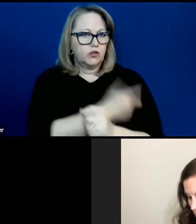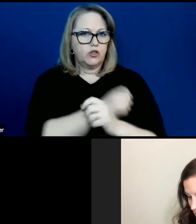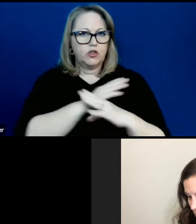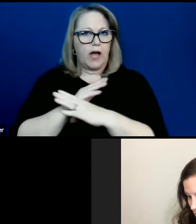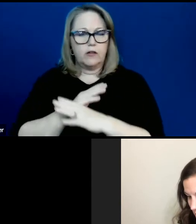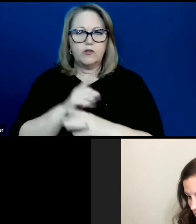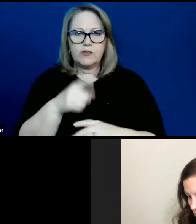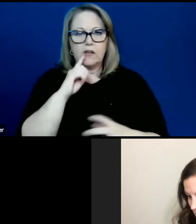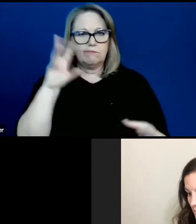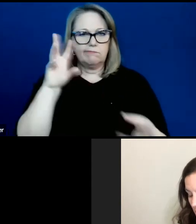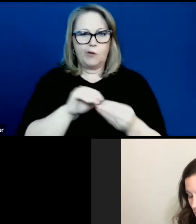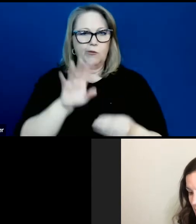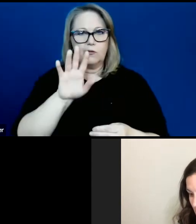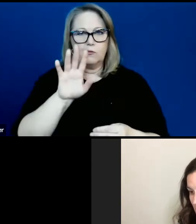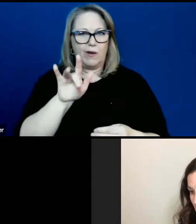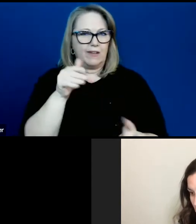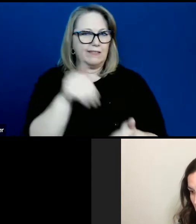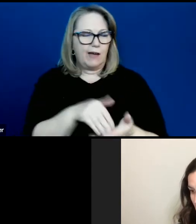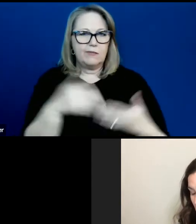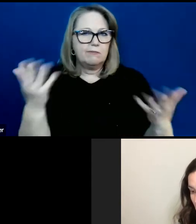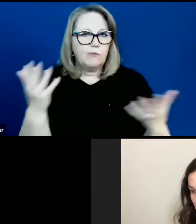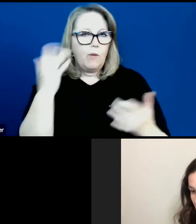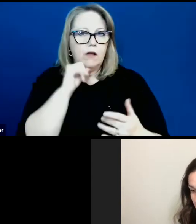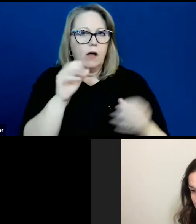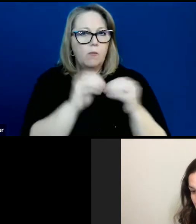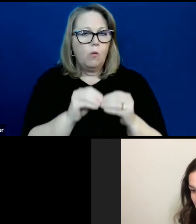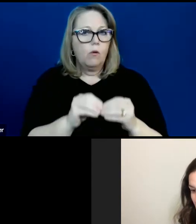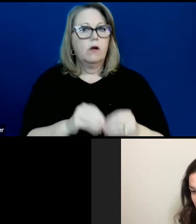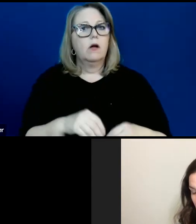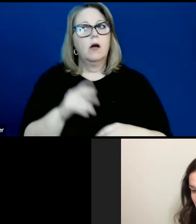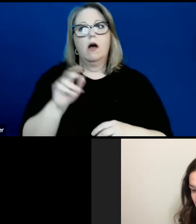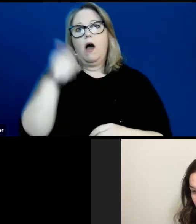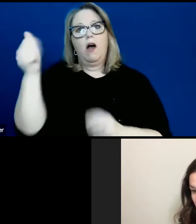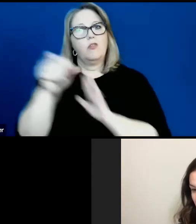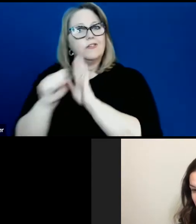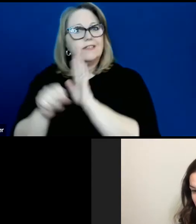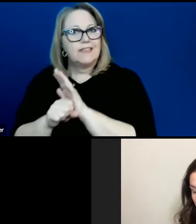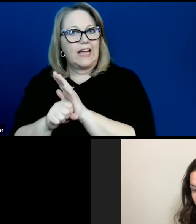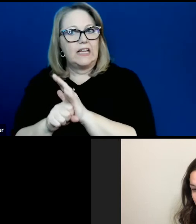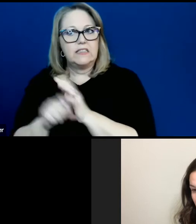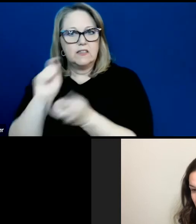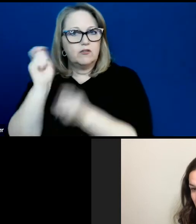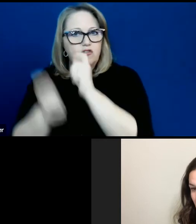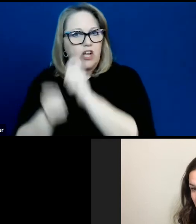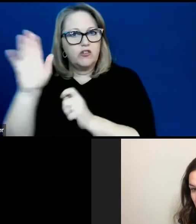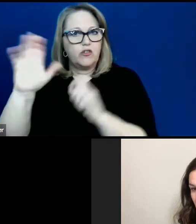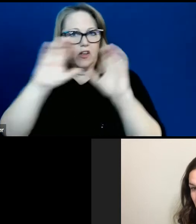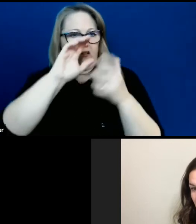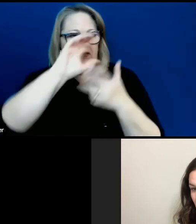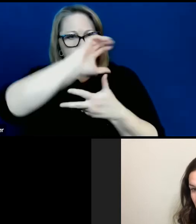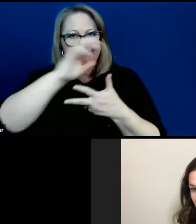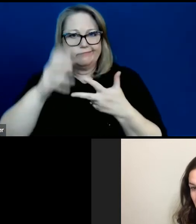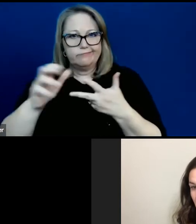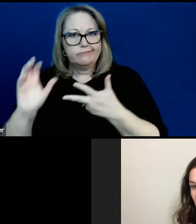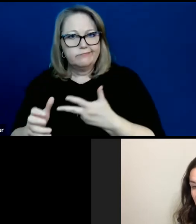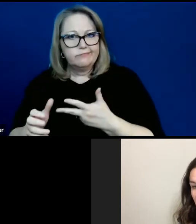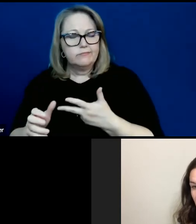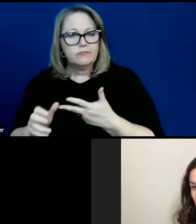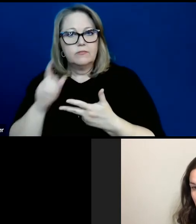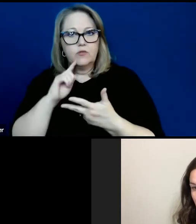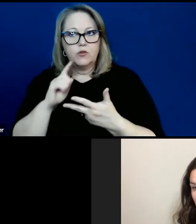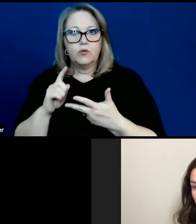concurrent tiers. States like Colorado and Texas and Florida have revised their tiers contrary to CDC guidelines to vaccinate